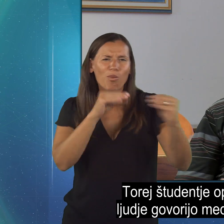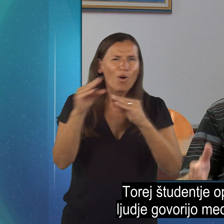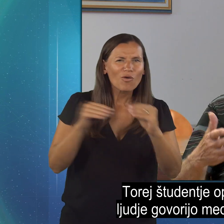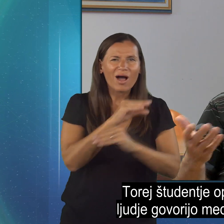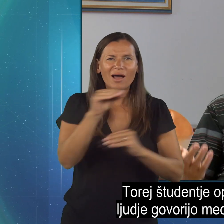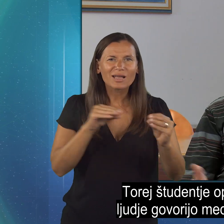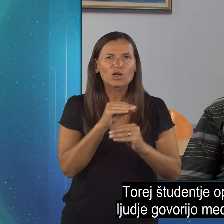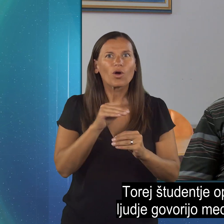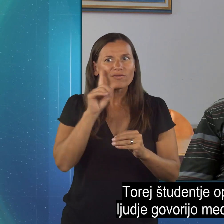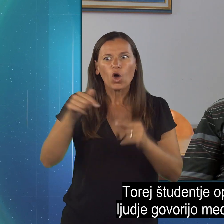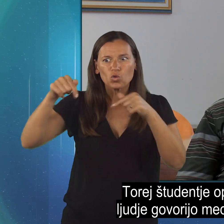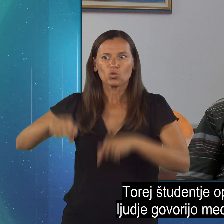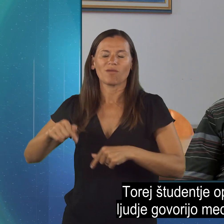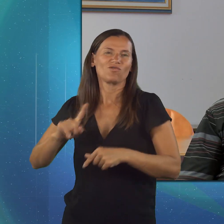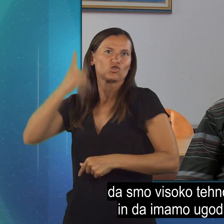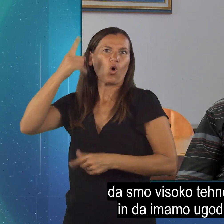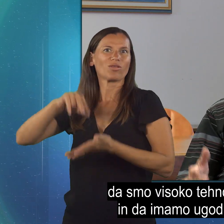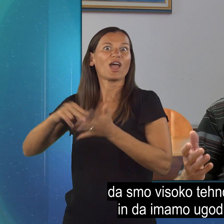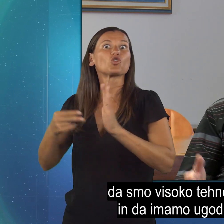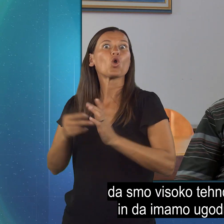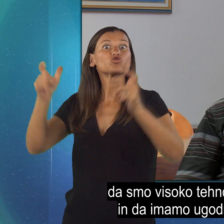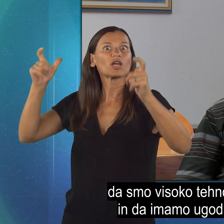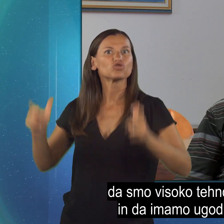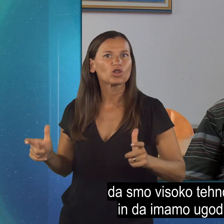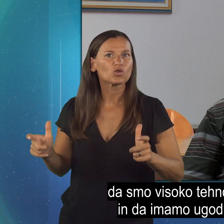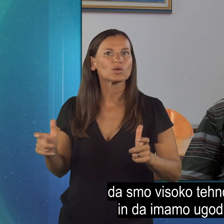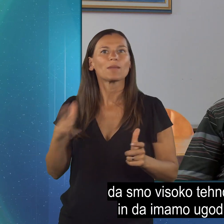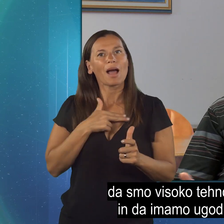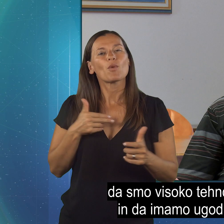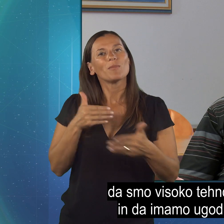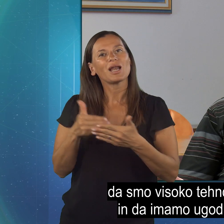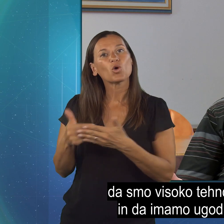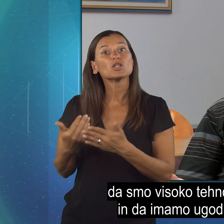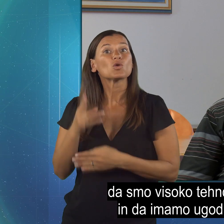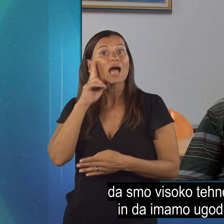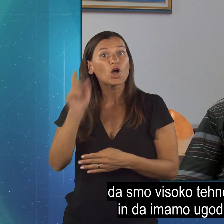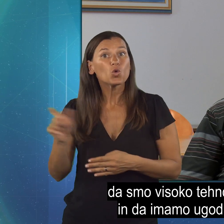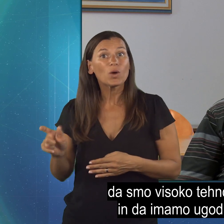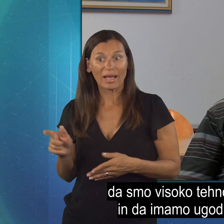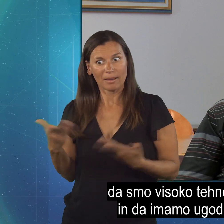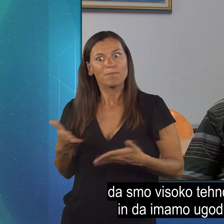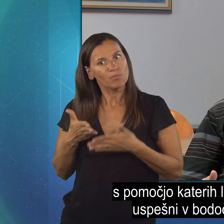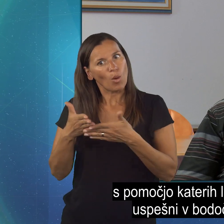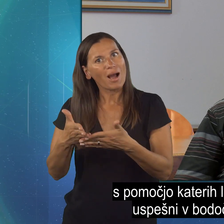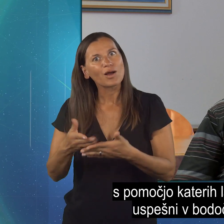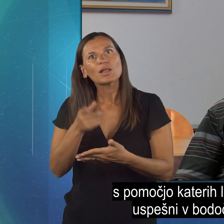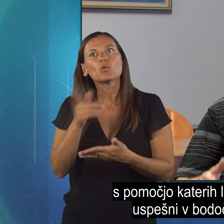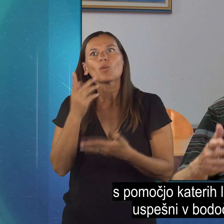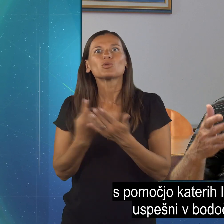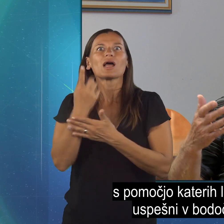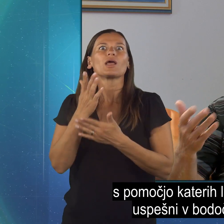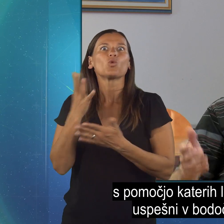mean, people talk to each other and they know that we have a very high-tech institute and that we have accommodations for the deaf that can help